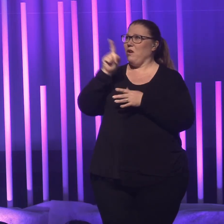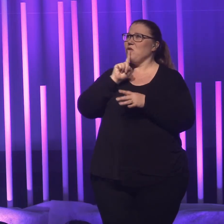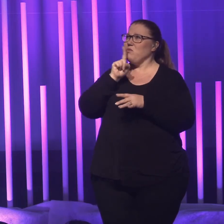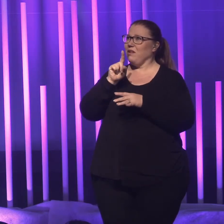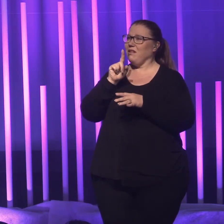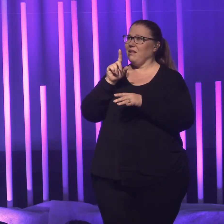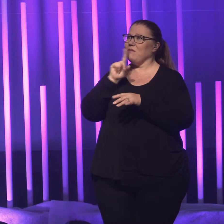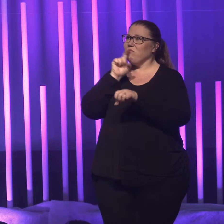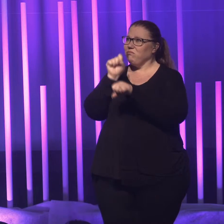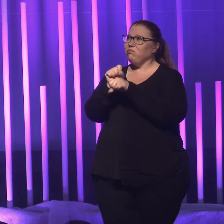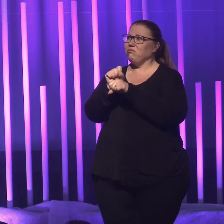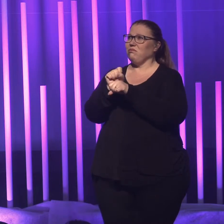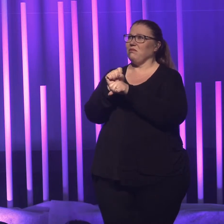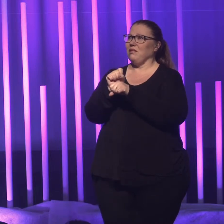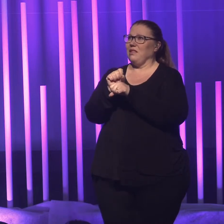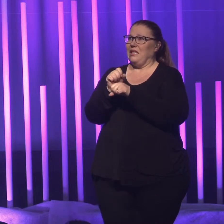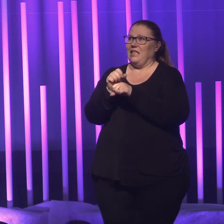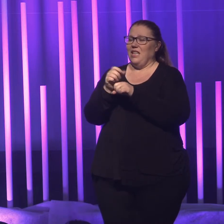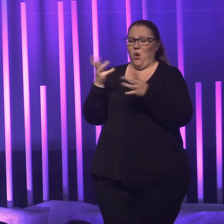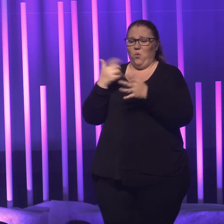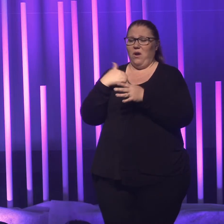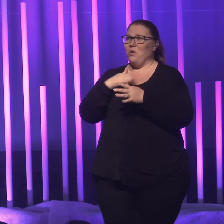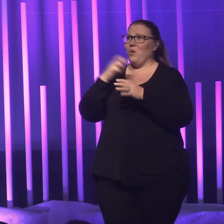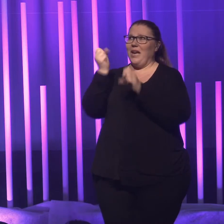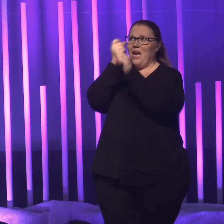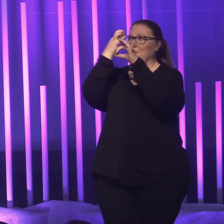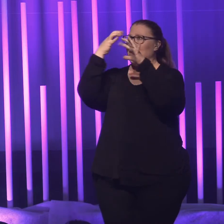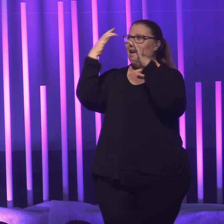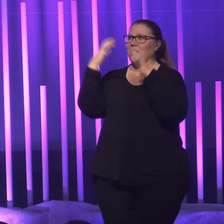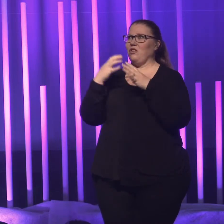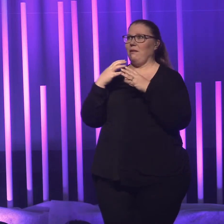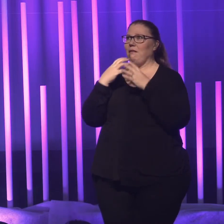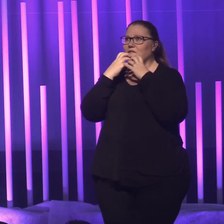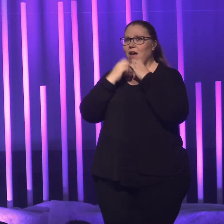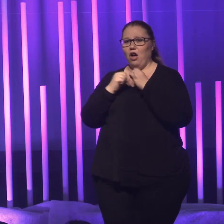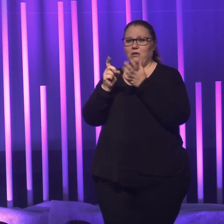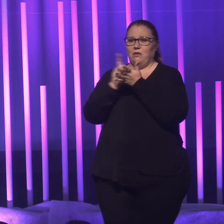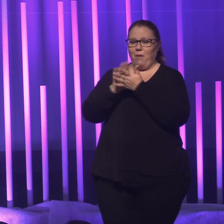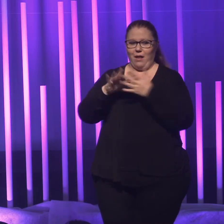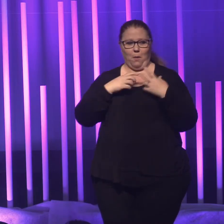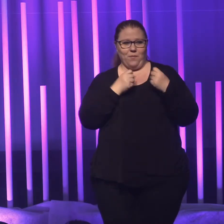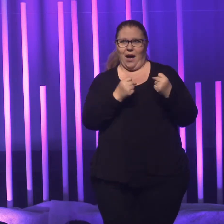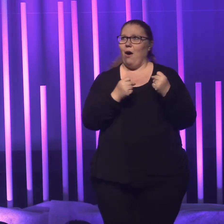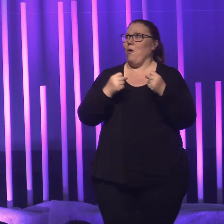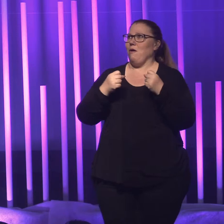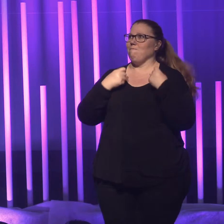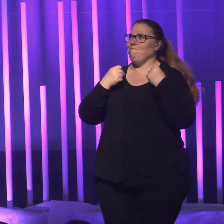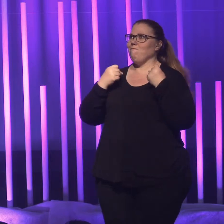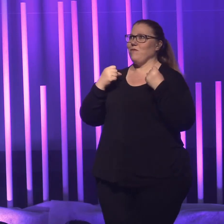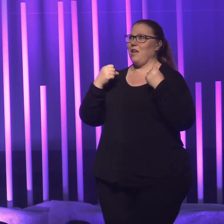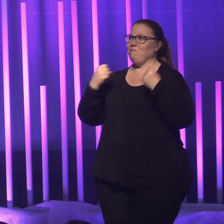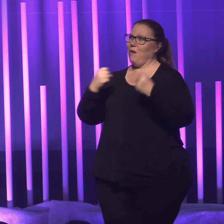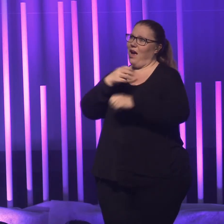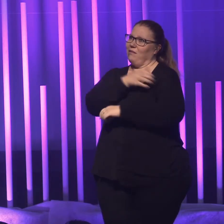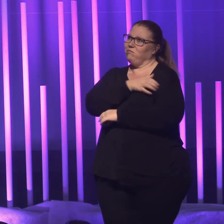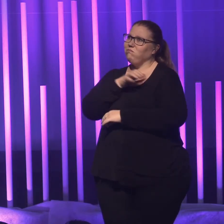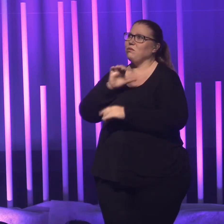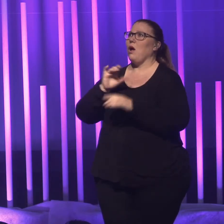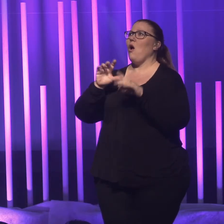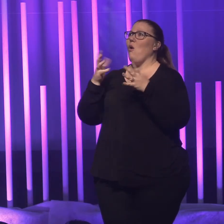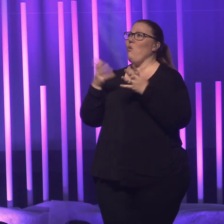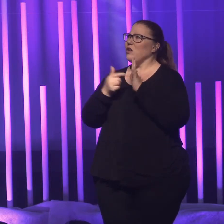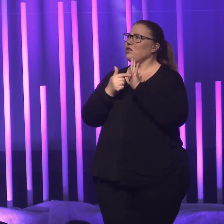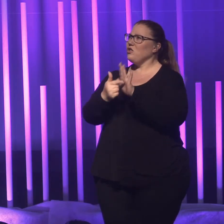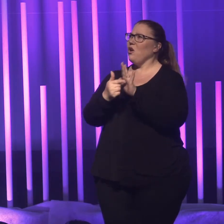we imagine the values of the divine to be, of power and strength and might. Yet what is revealed in Jesus and